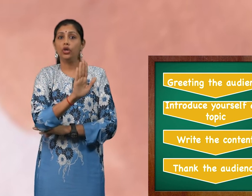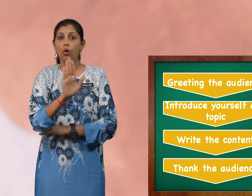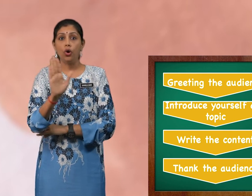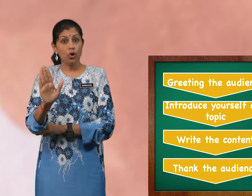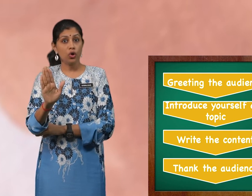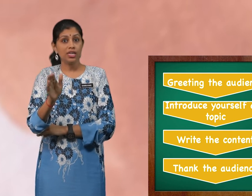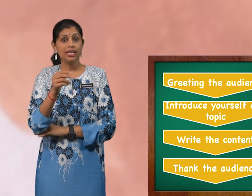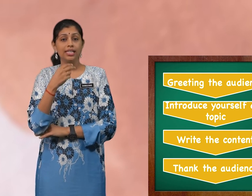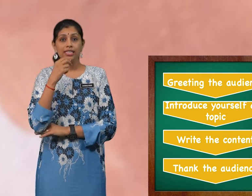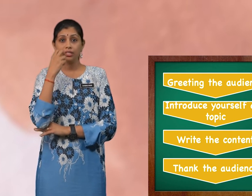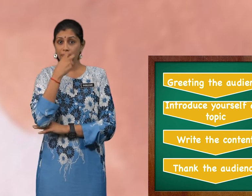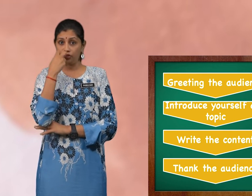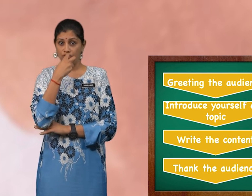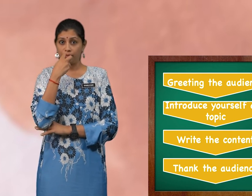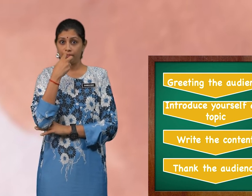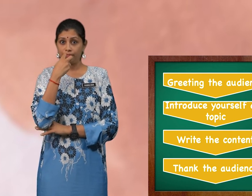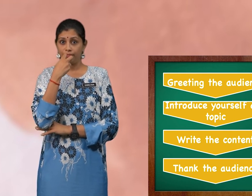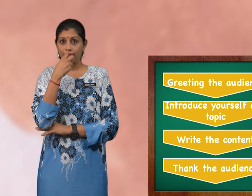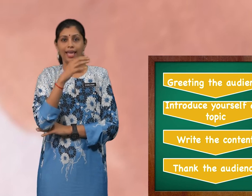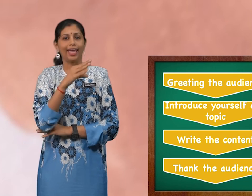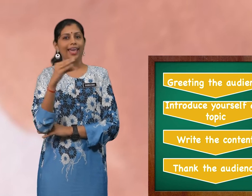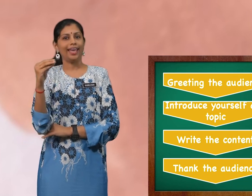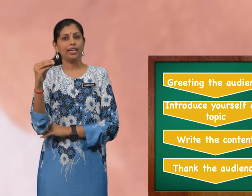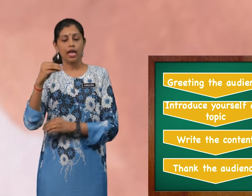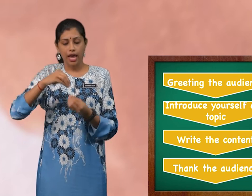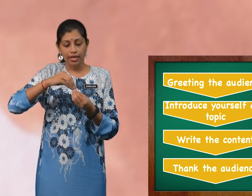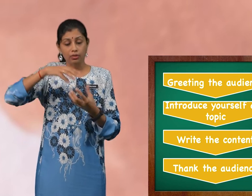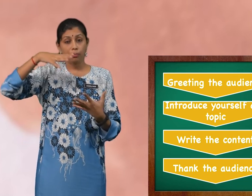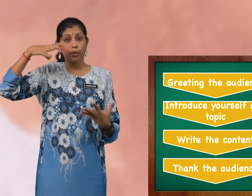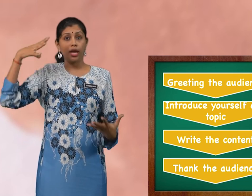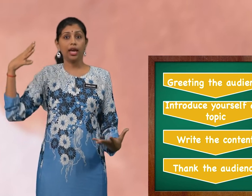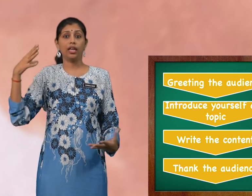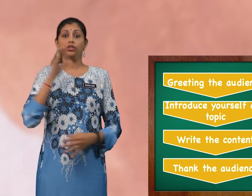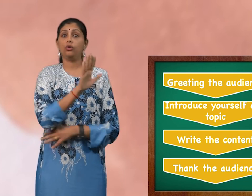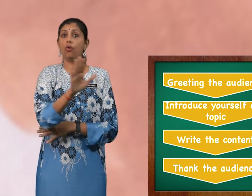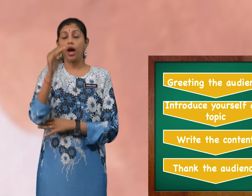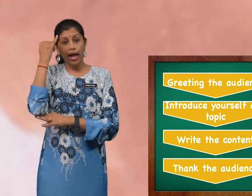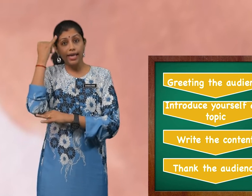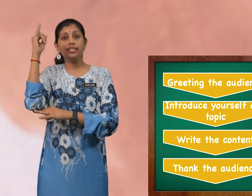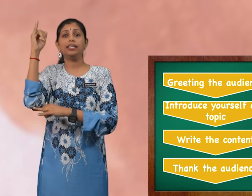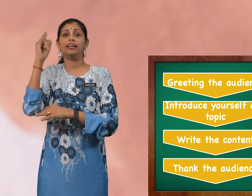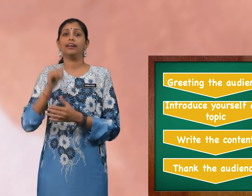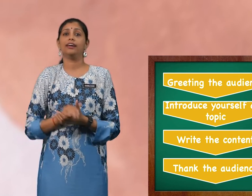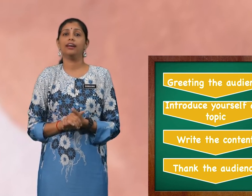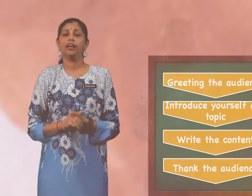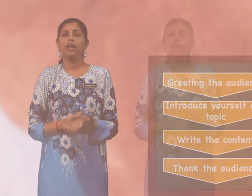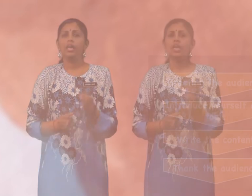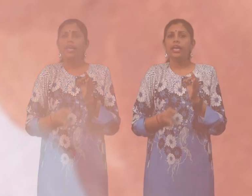your speech and expand your idea.